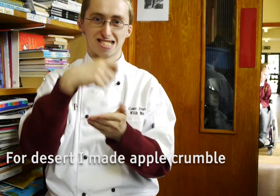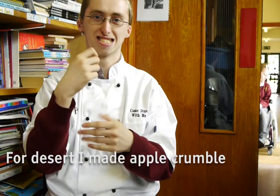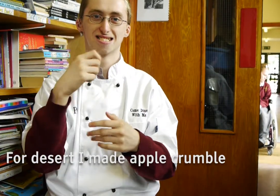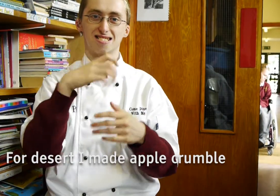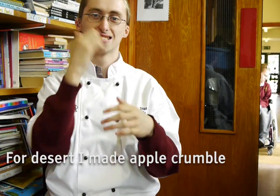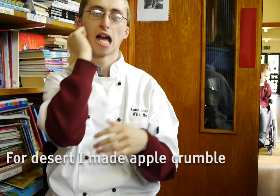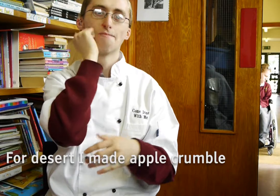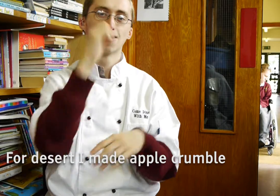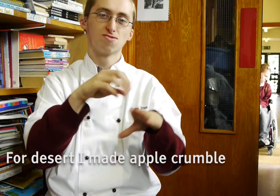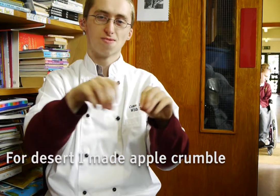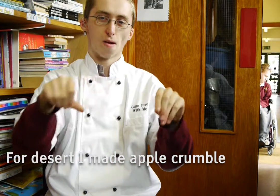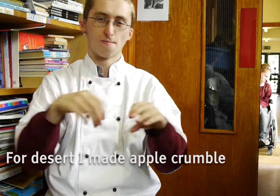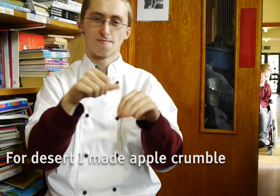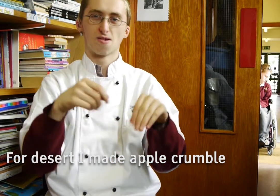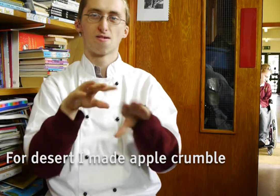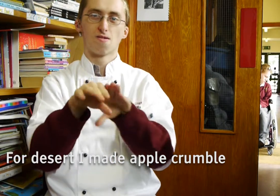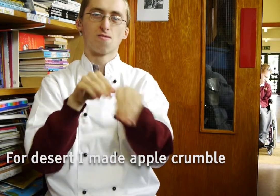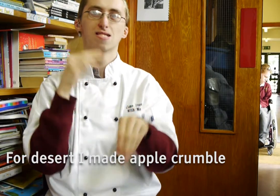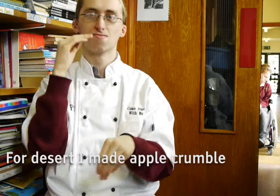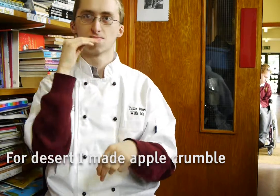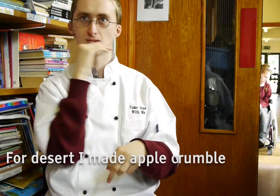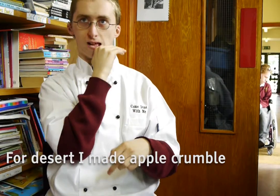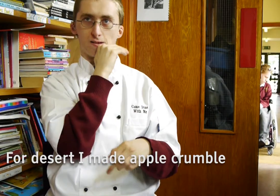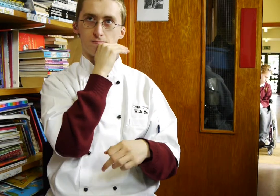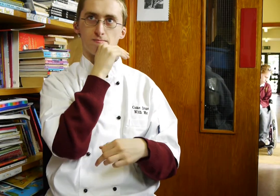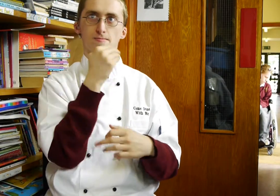And for dessert, I made apple crumble.